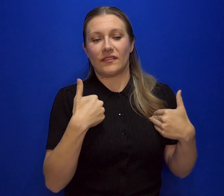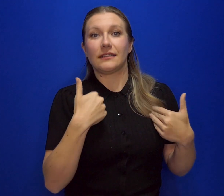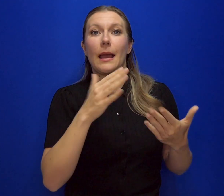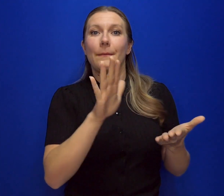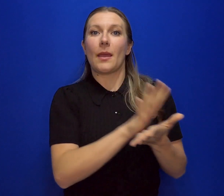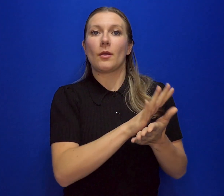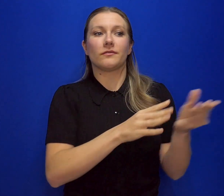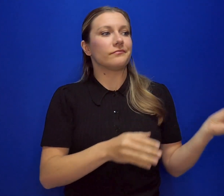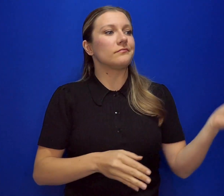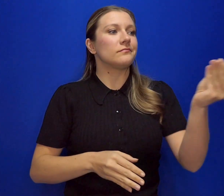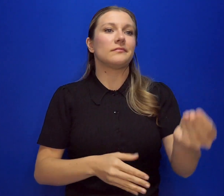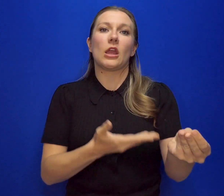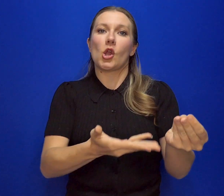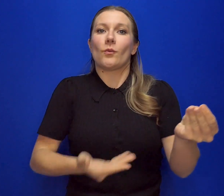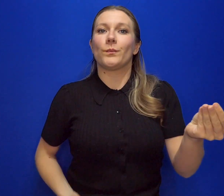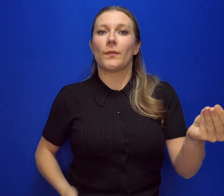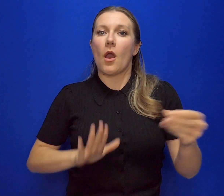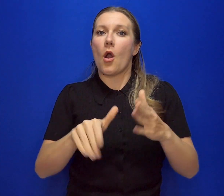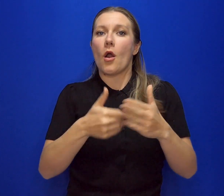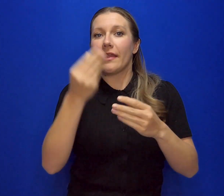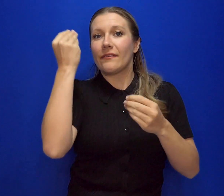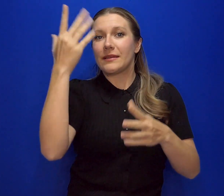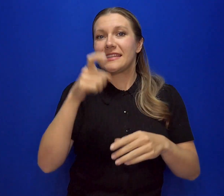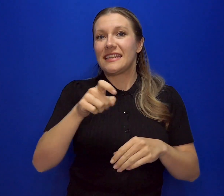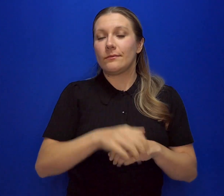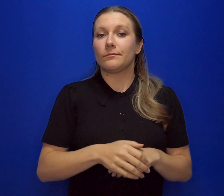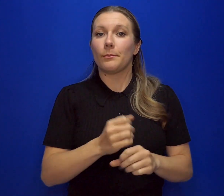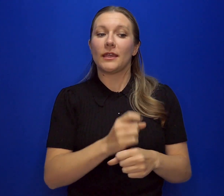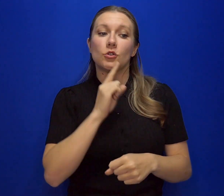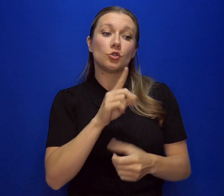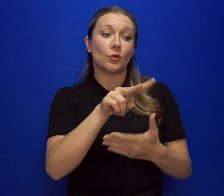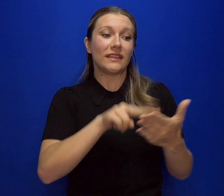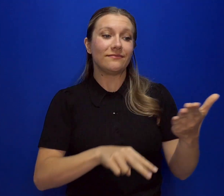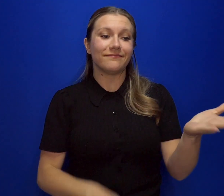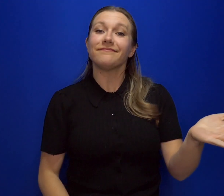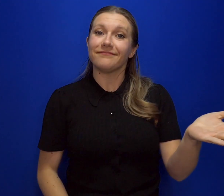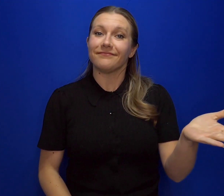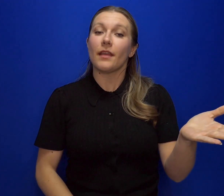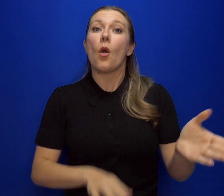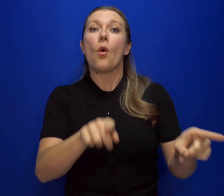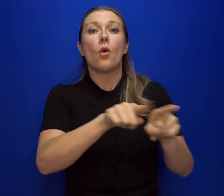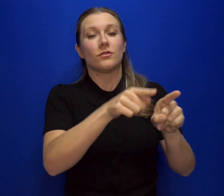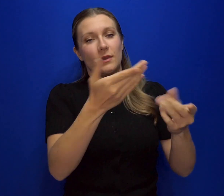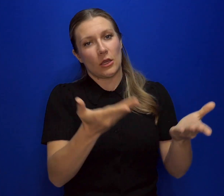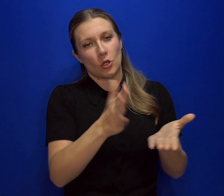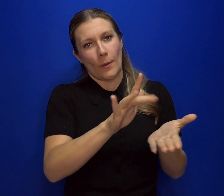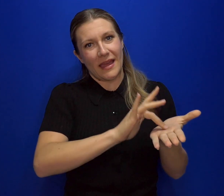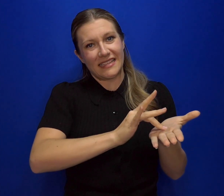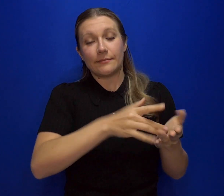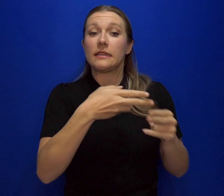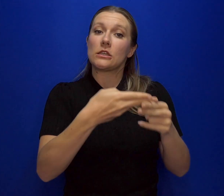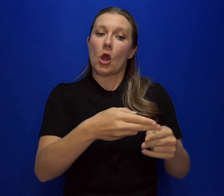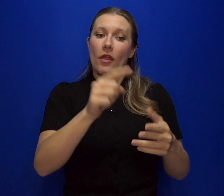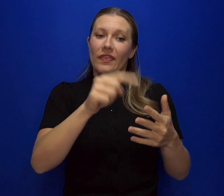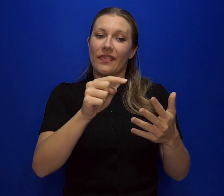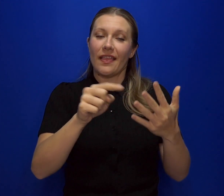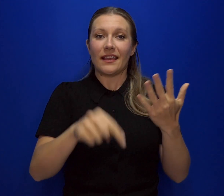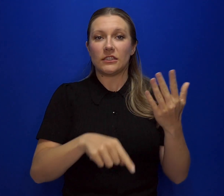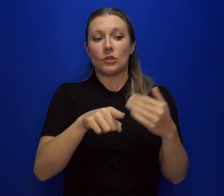that say, well, here you go. This is all the information that you need. Just make sure you read through it. Oh, and here's your medicine. It's called insulin. You